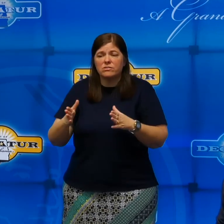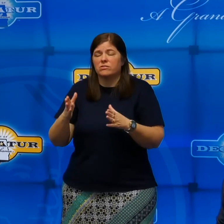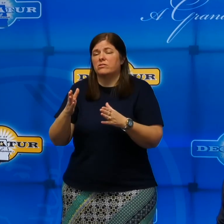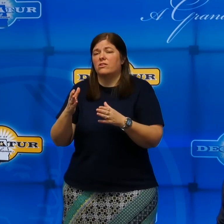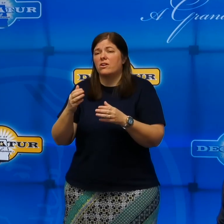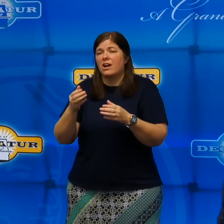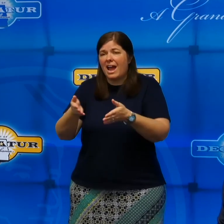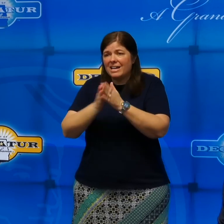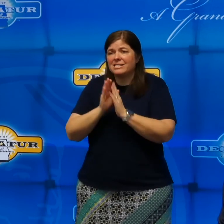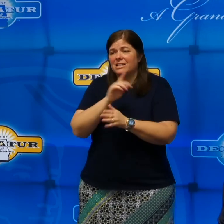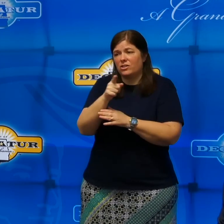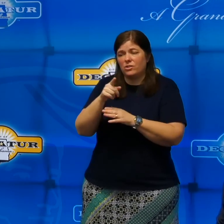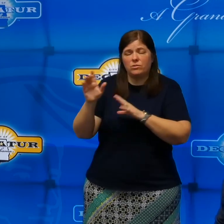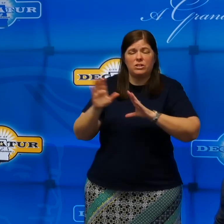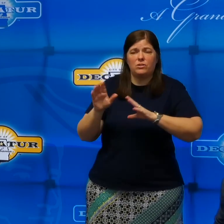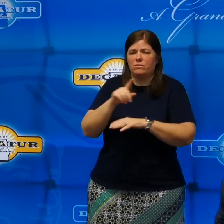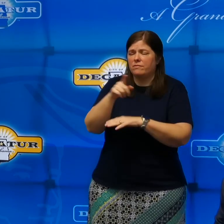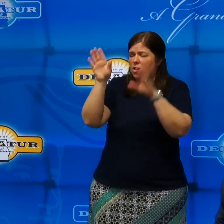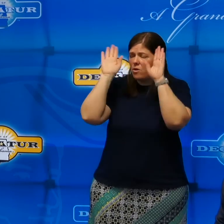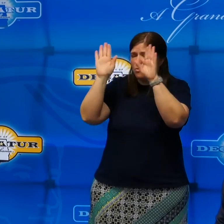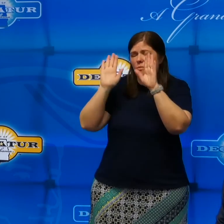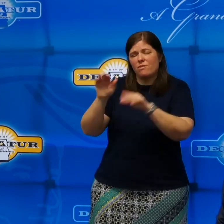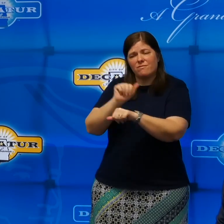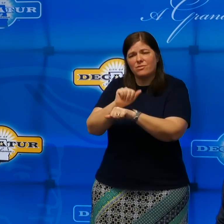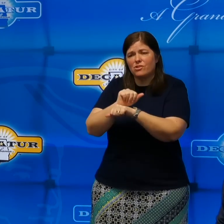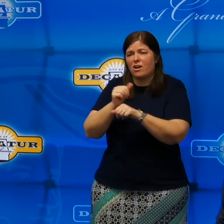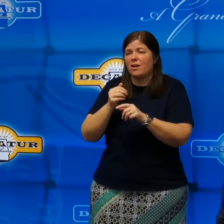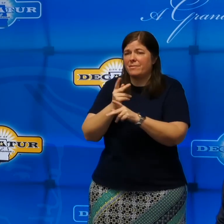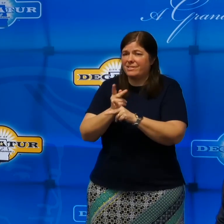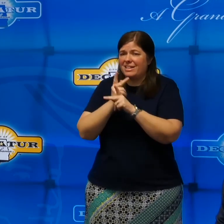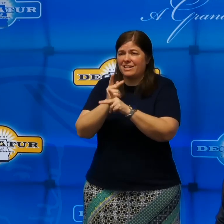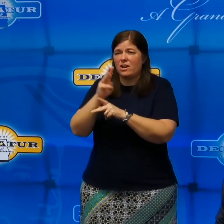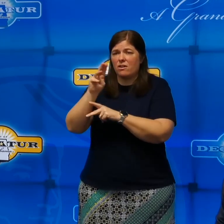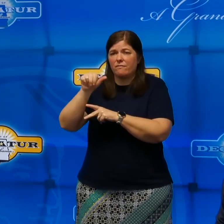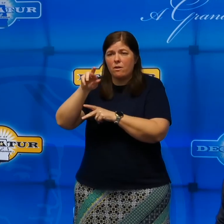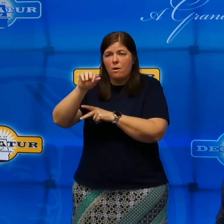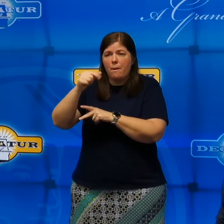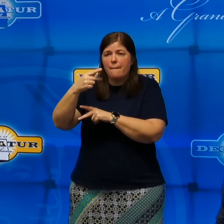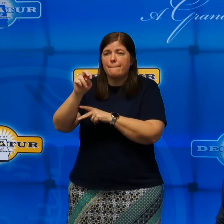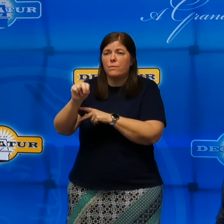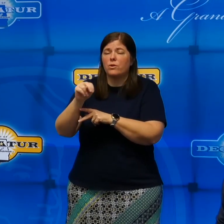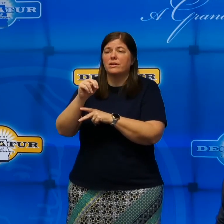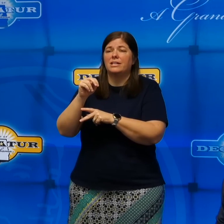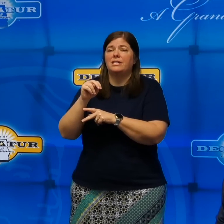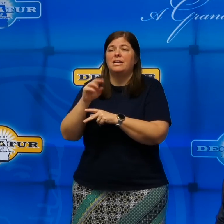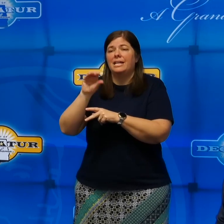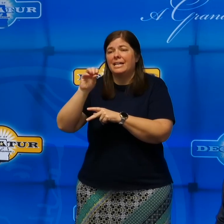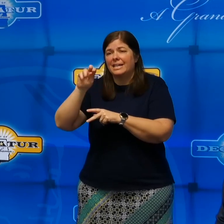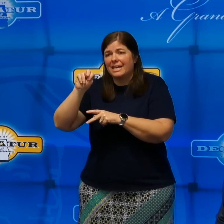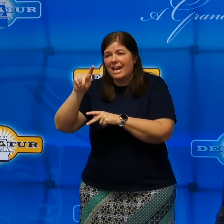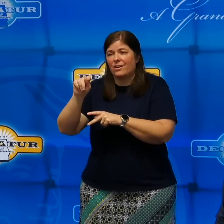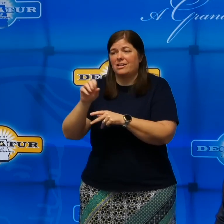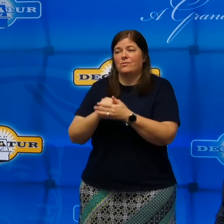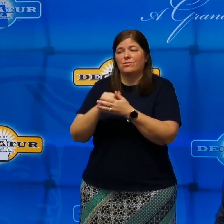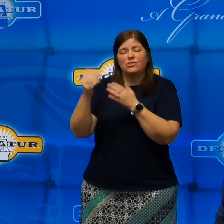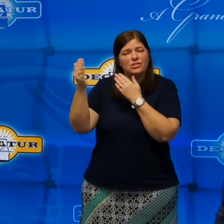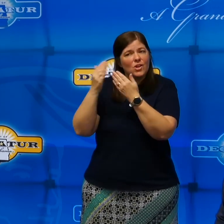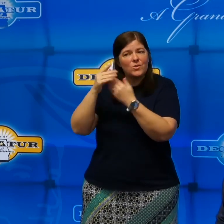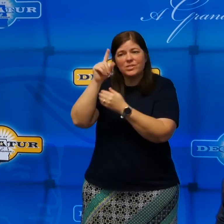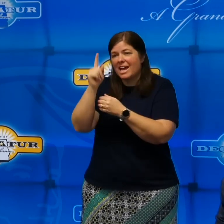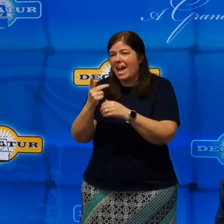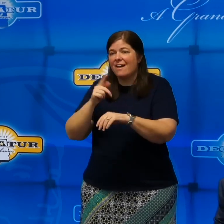folks have done a phenomenal job of taking care of Morgan County. We can't let up now. We're only barely to halftime.